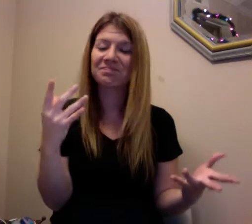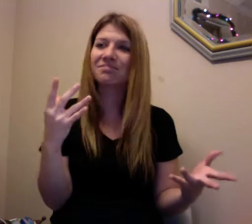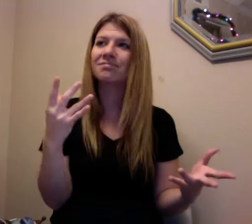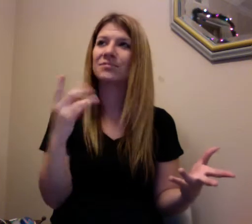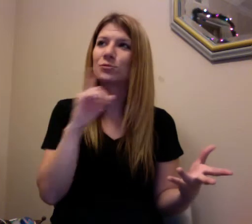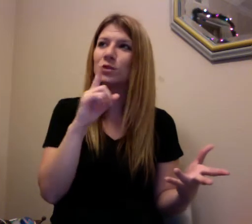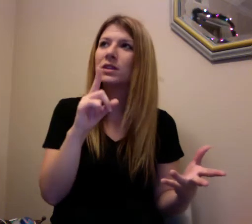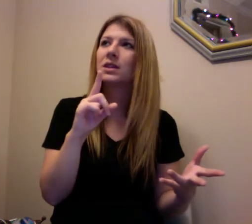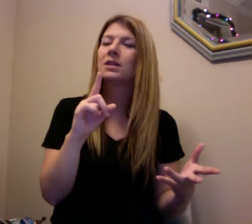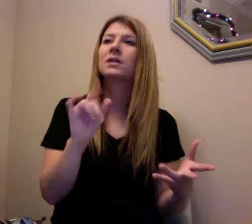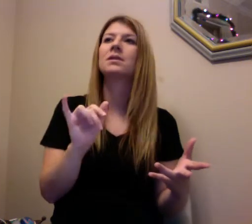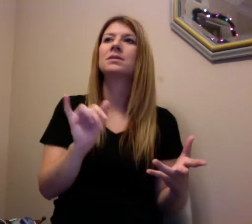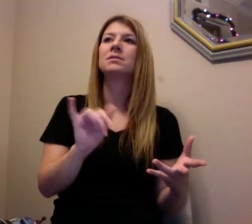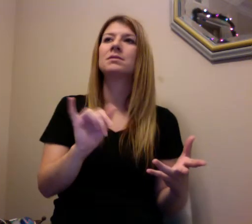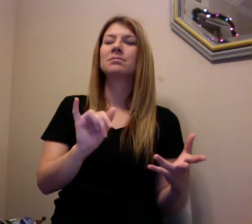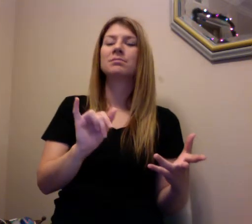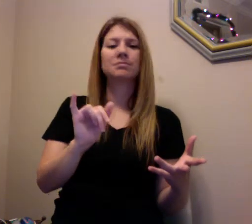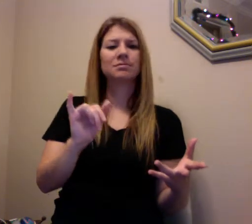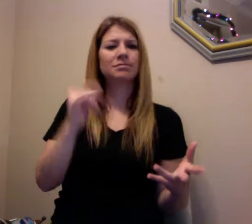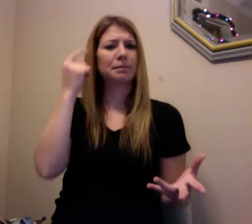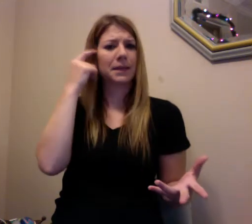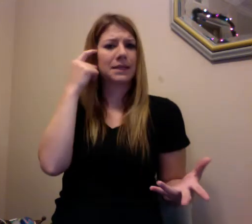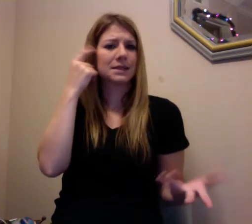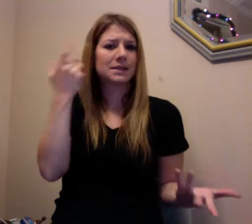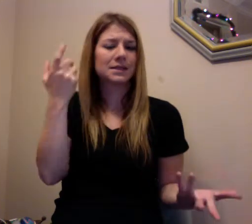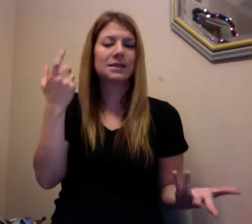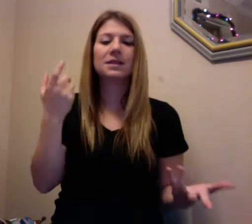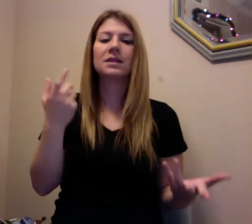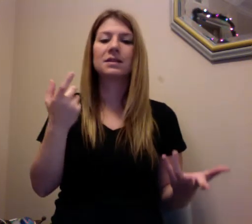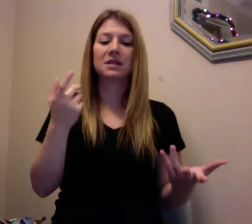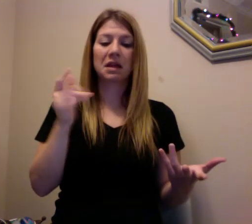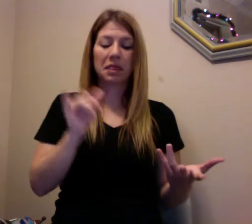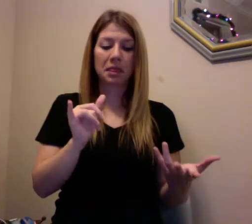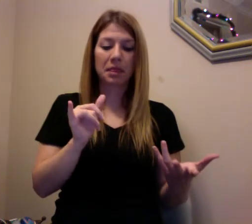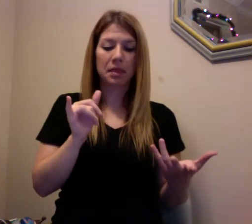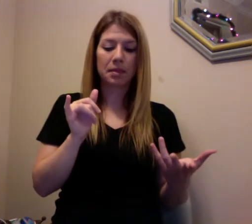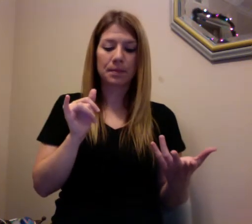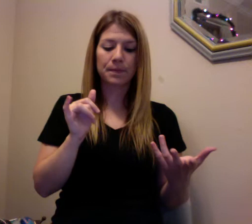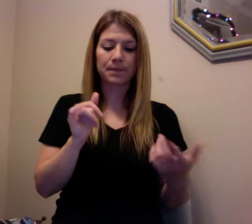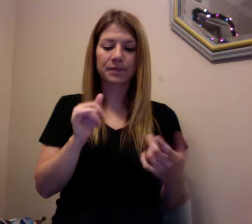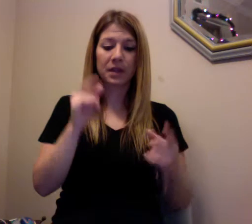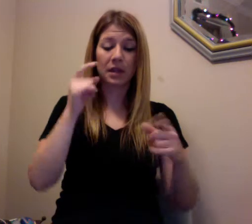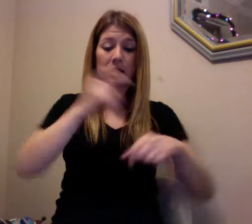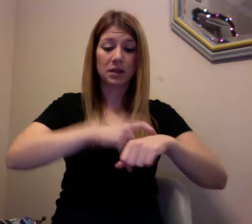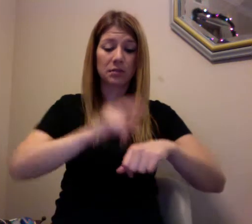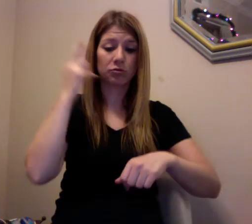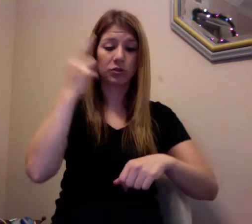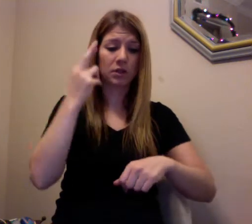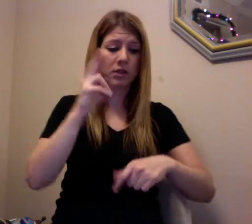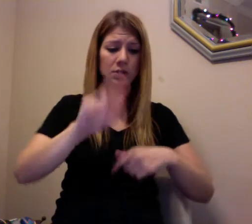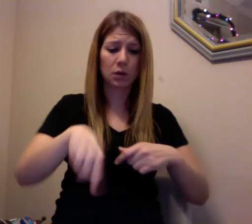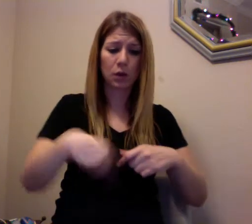I realized at that point, by connecting those two dots, that the only thing that matters in my life is being a great dad.